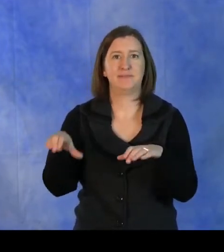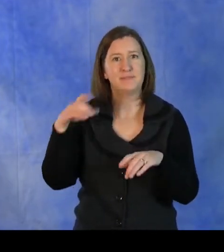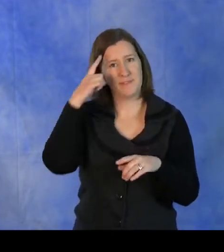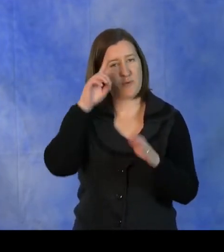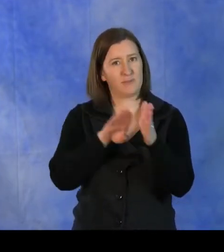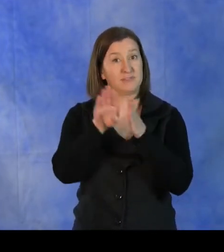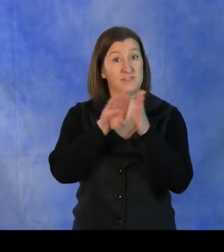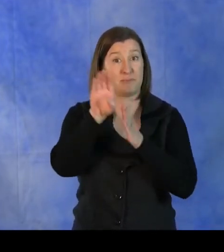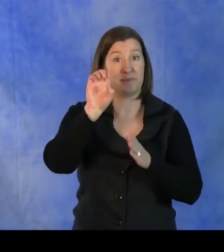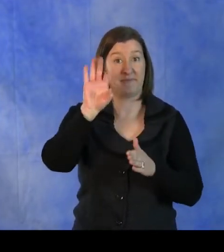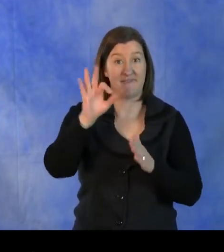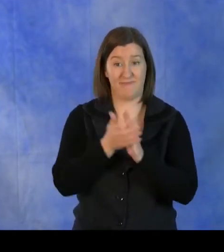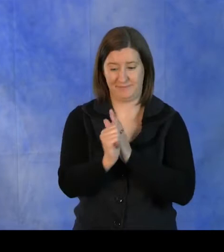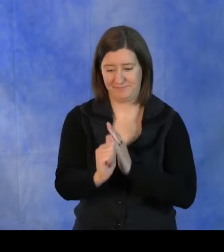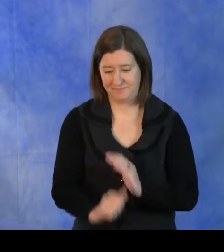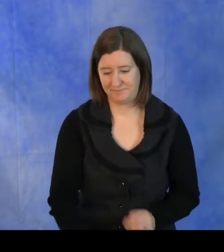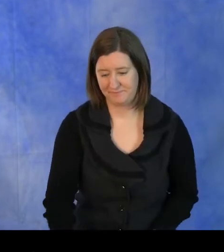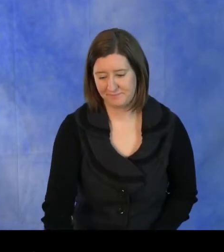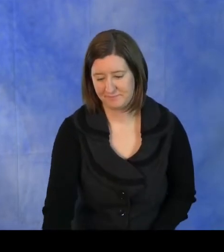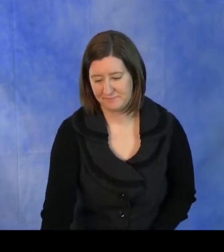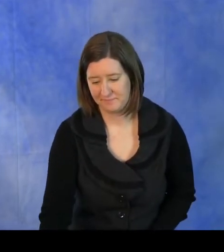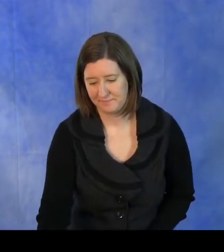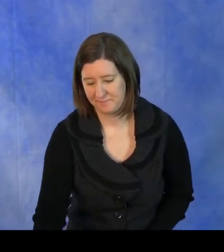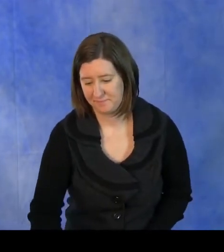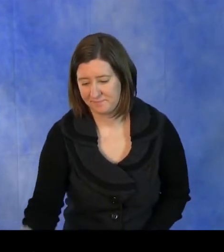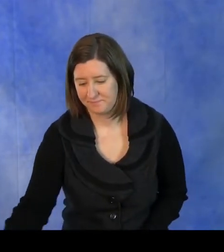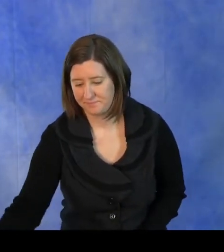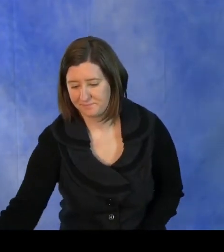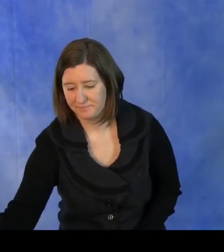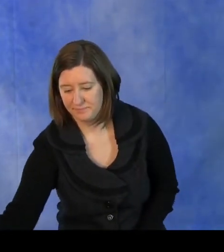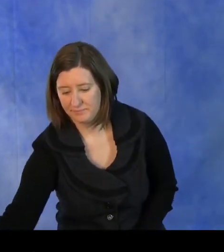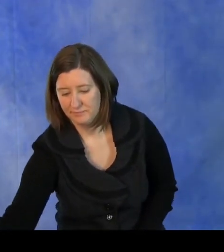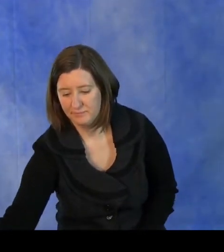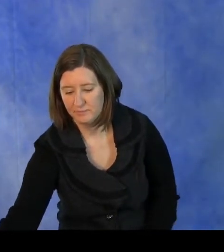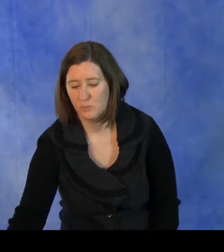and that's a really good activity for developing EF skills.